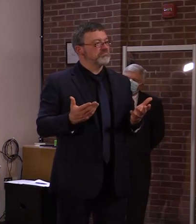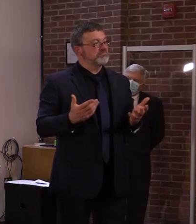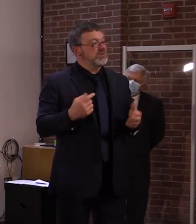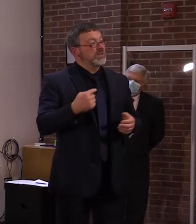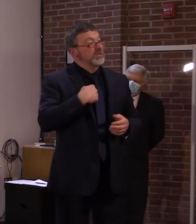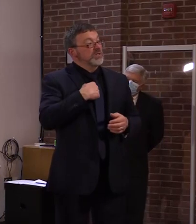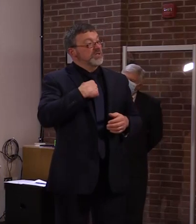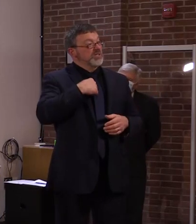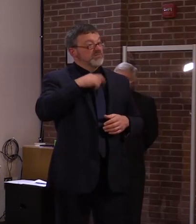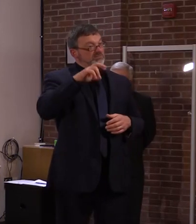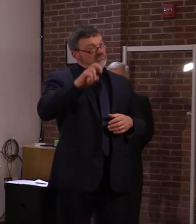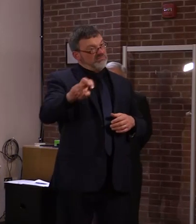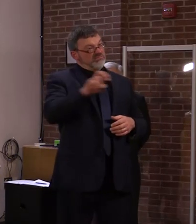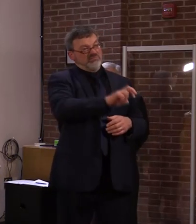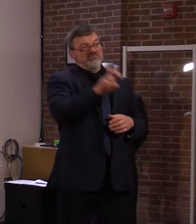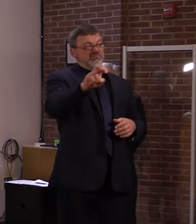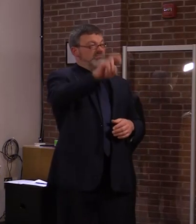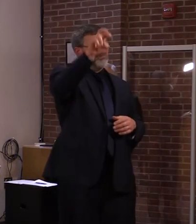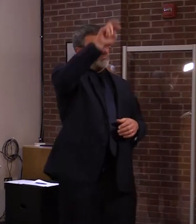state and go into different